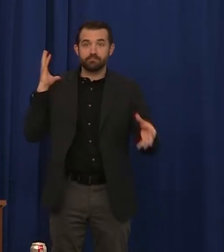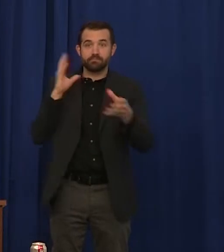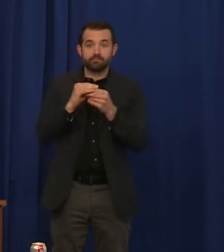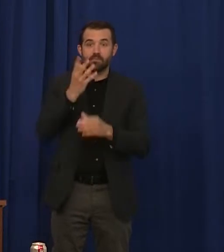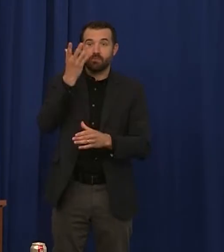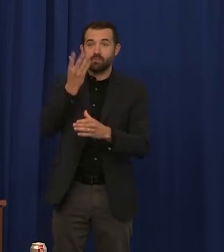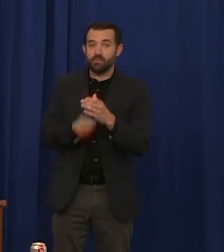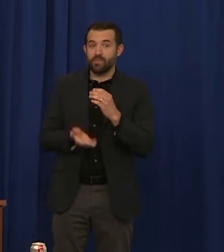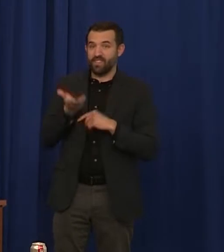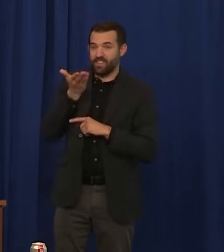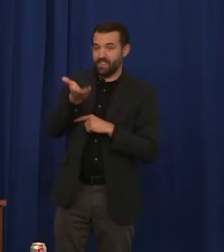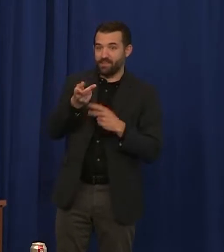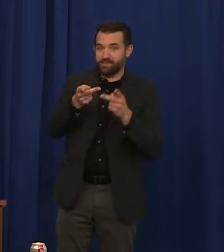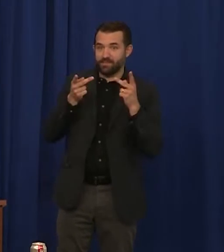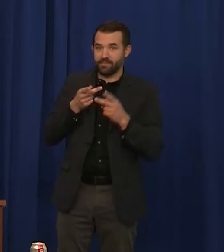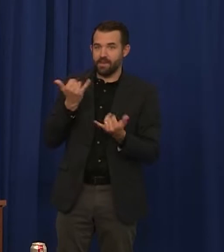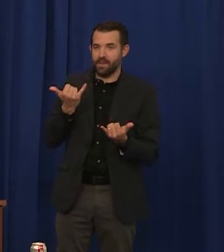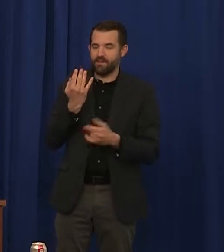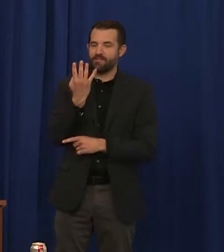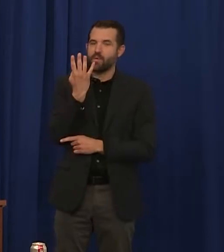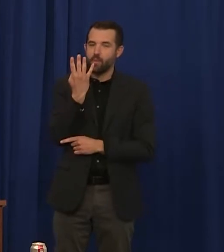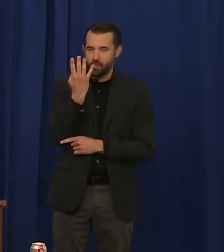that facility now to 4.